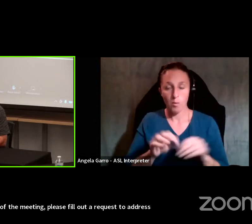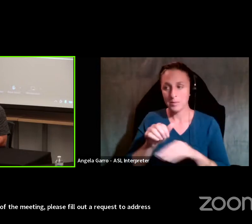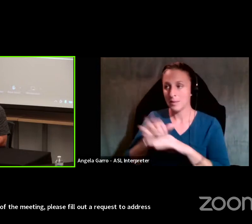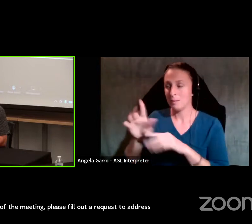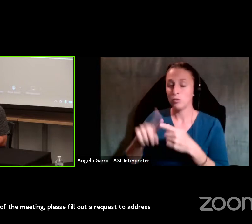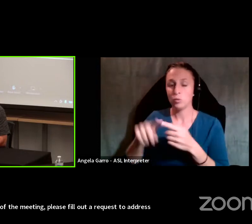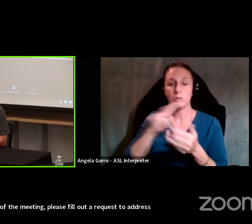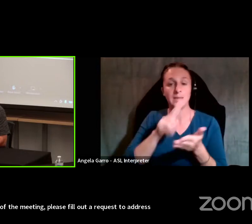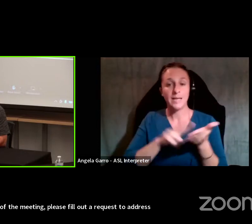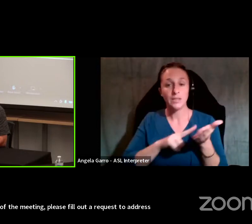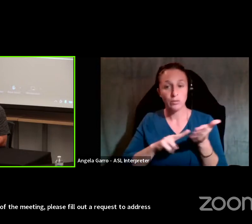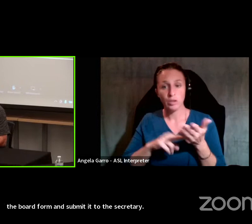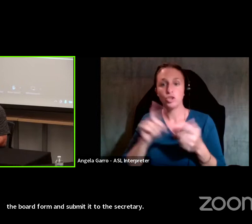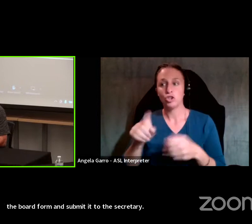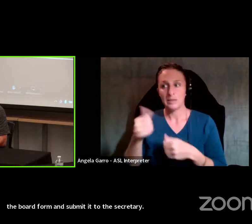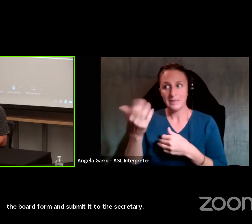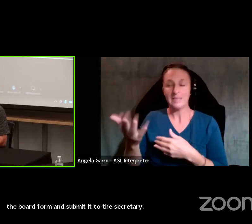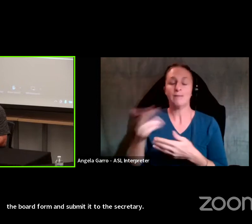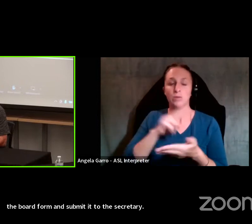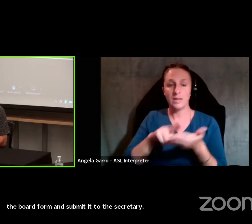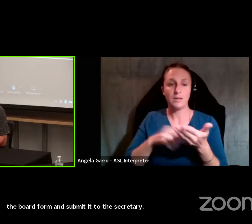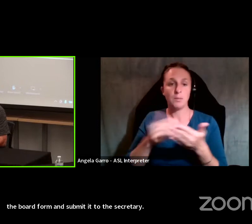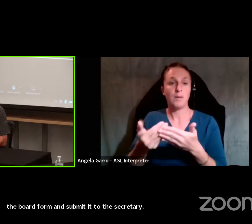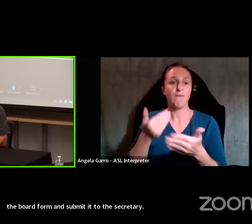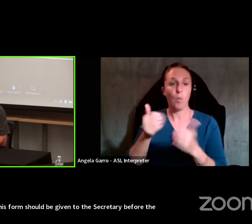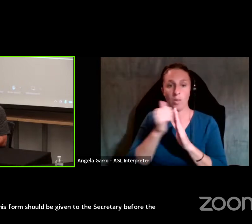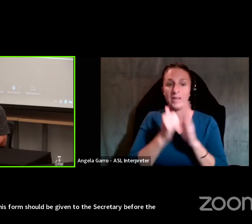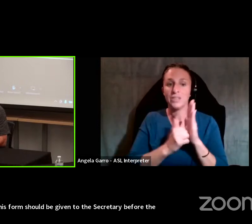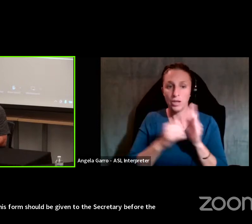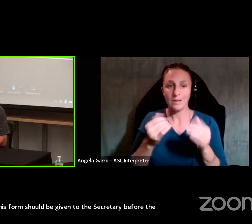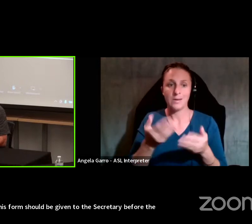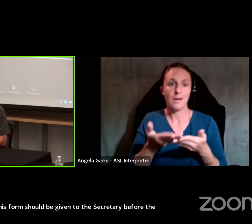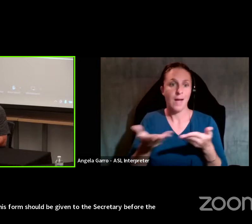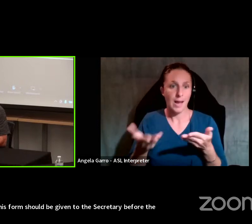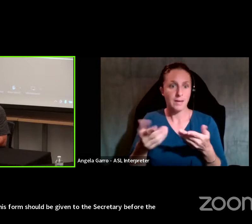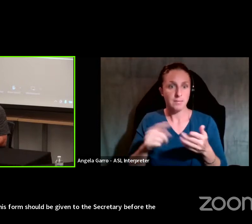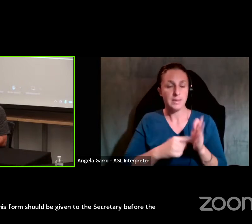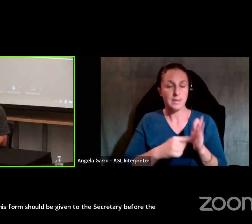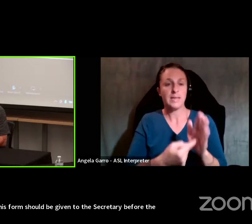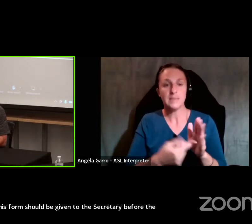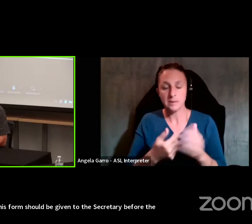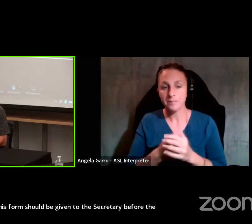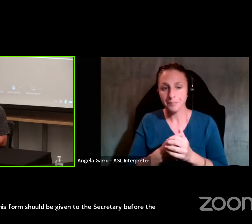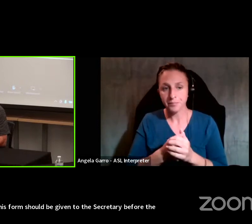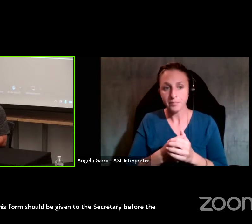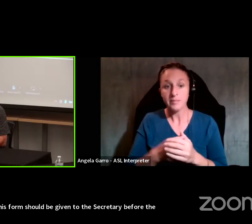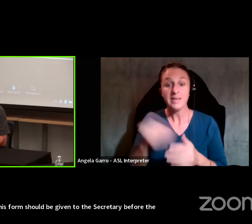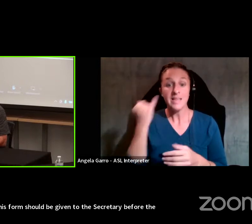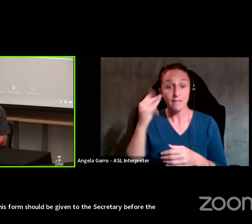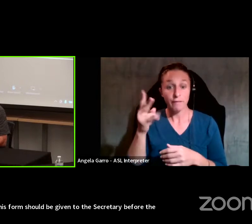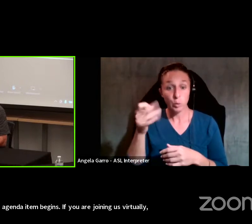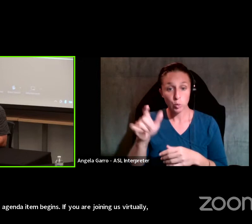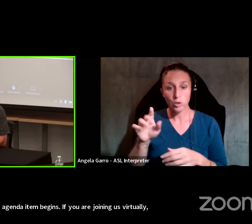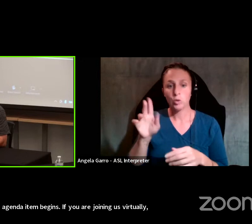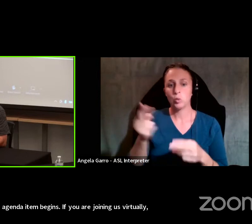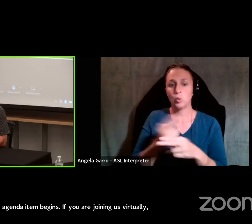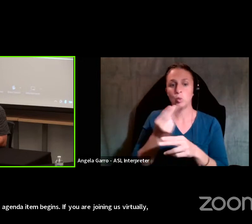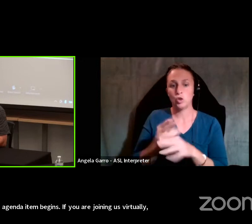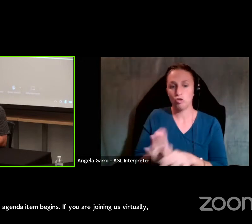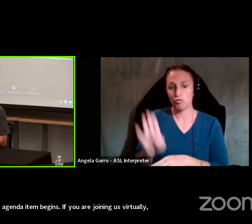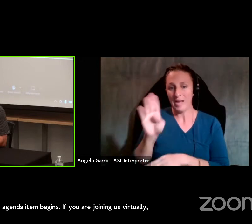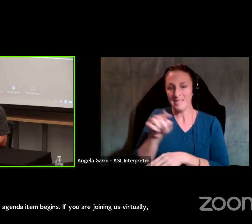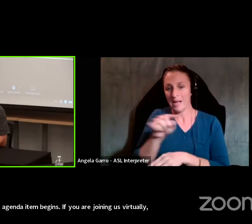form should be given to the secretary before the agenda item begins. If you are joining us virtually, use the raised hand feature on Zoom to be